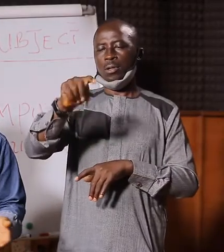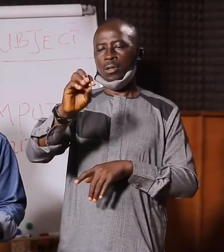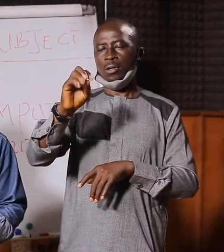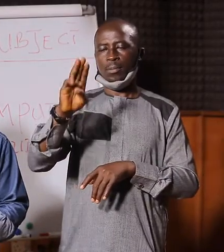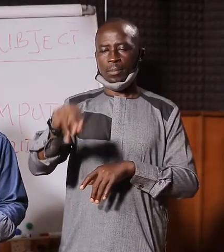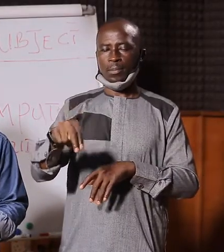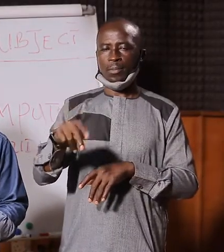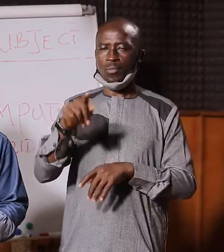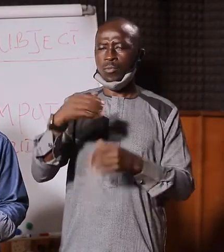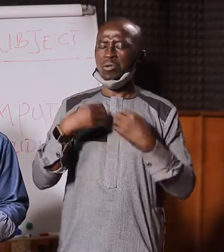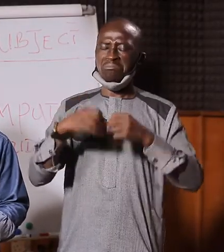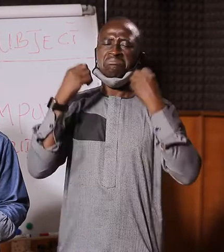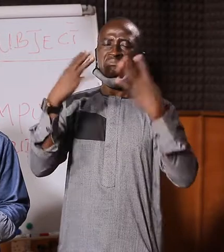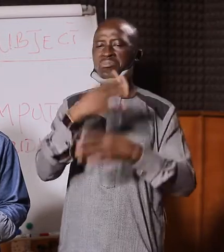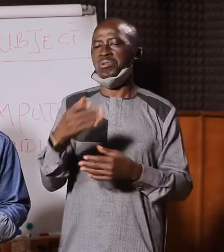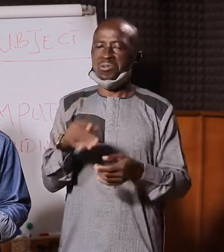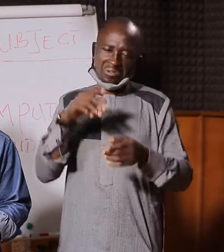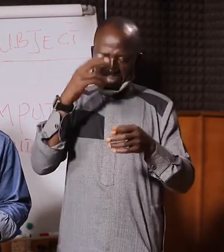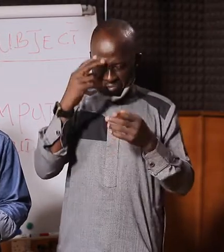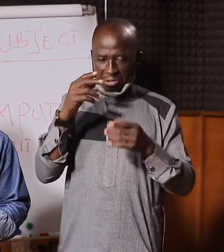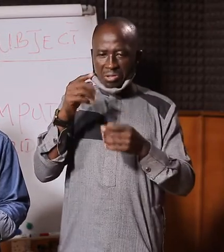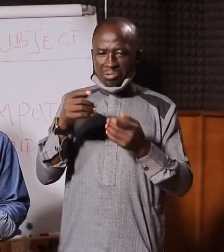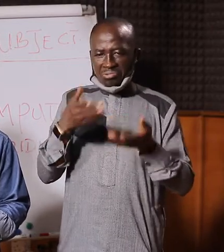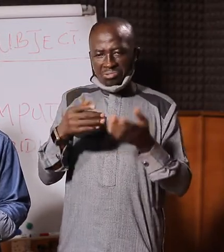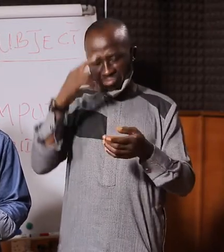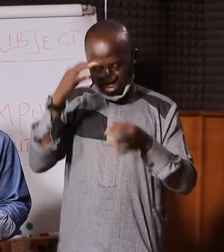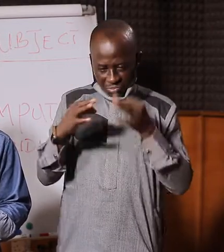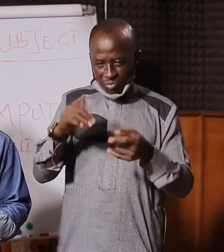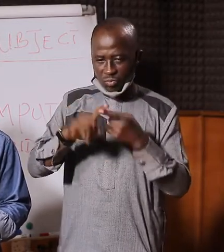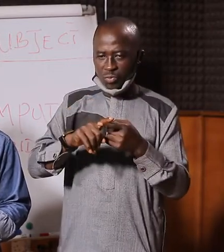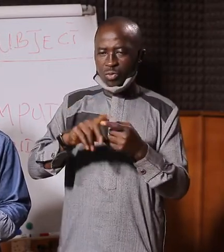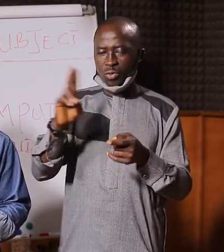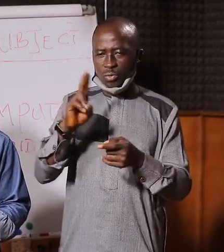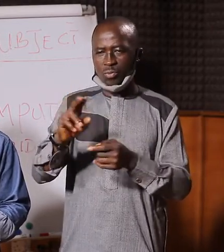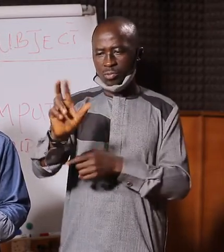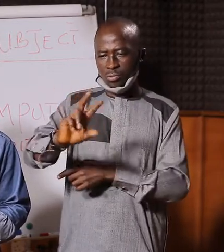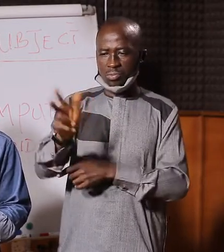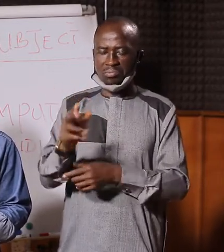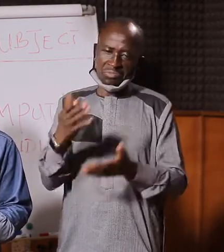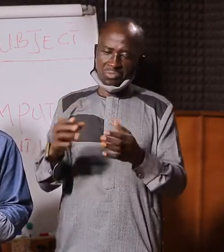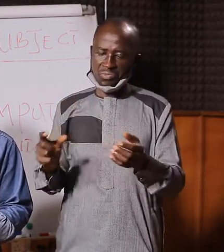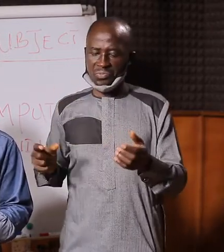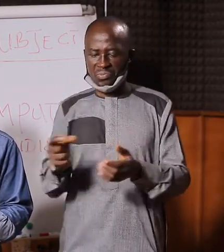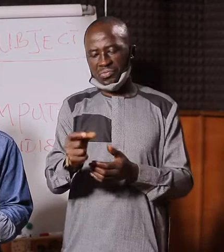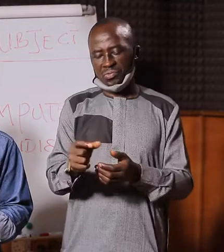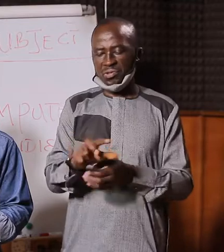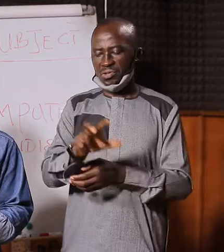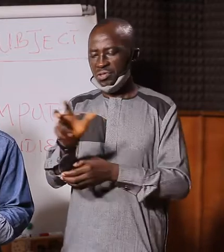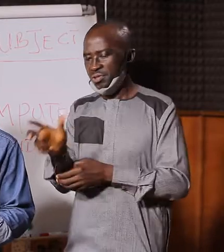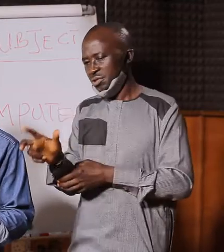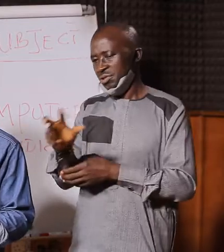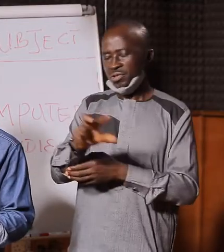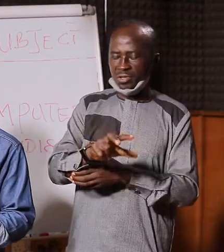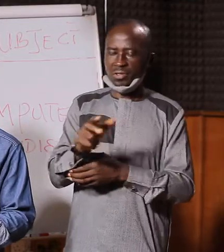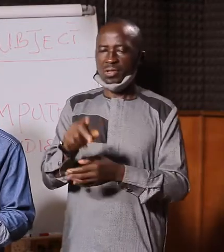multiple options. You can decide to use your mouse when you could attach it as an external device, as a peripheral through the USB